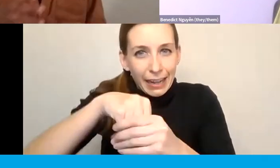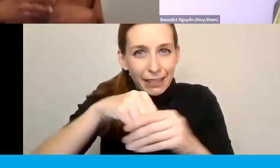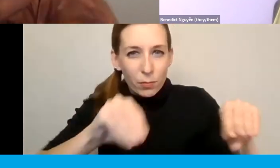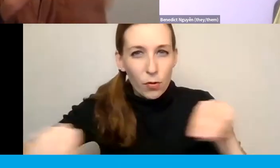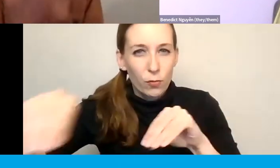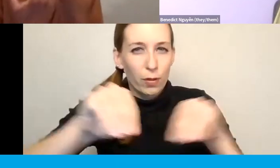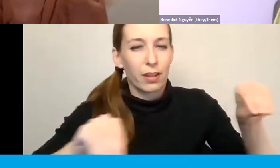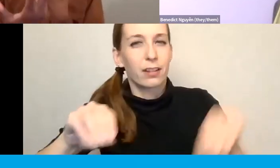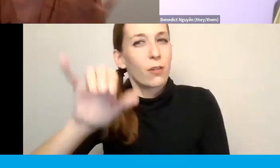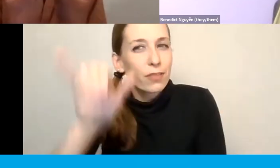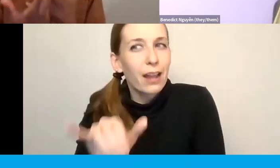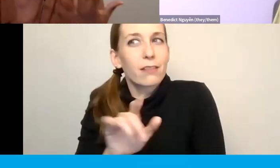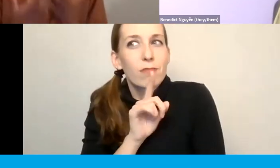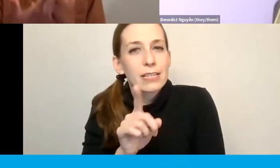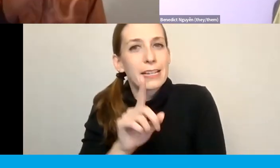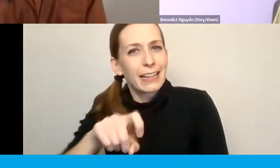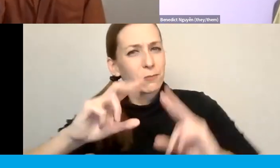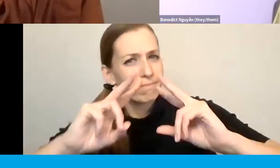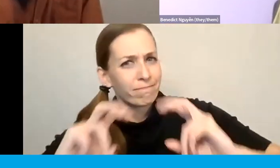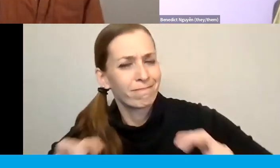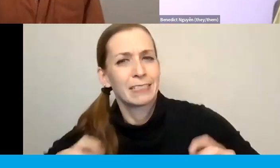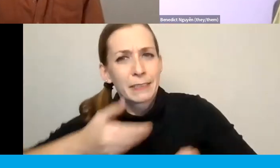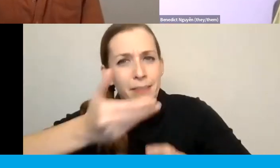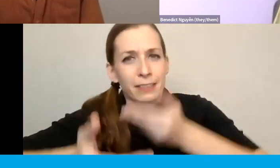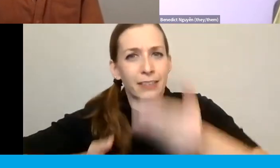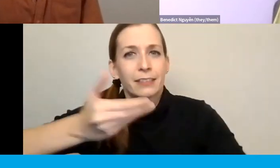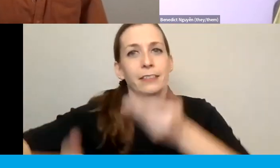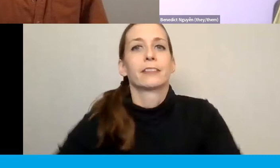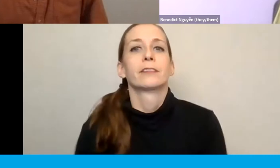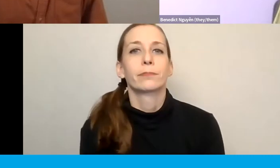on space in the studio in process. And then